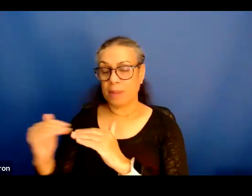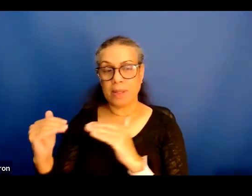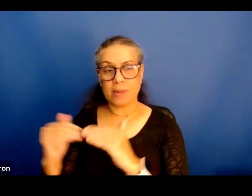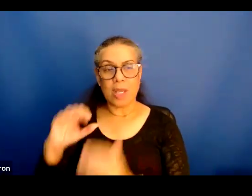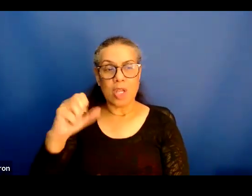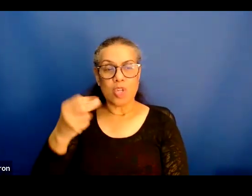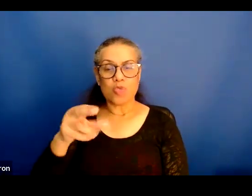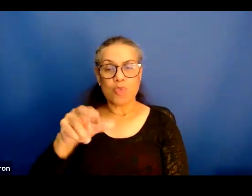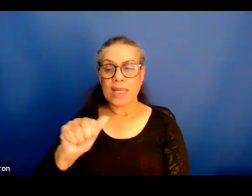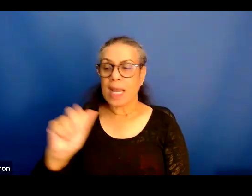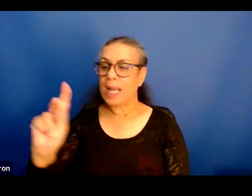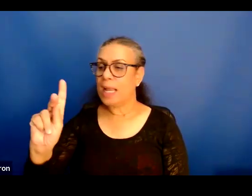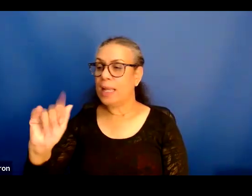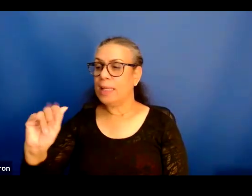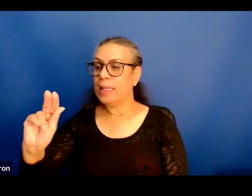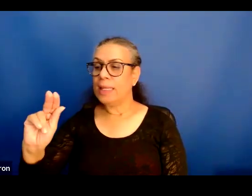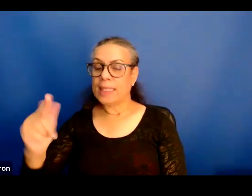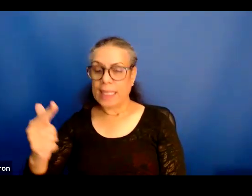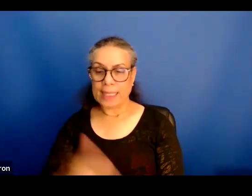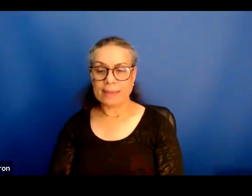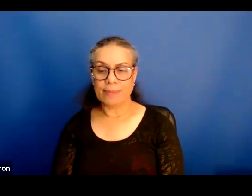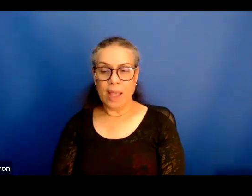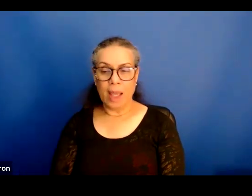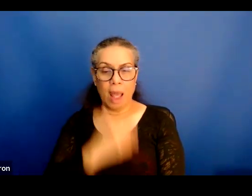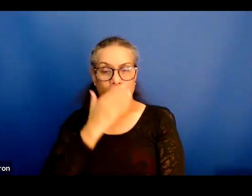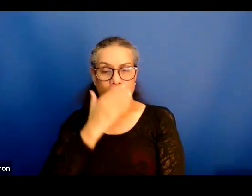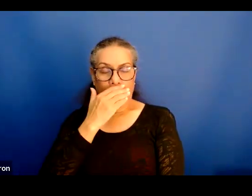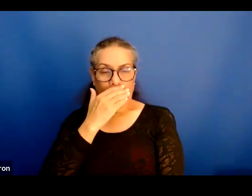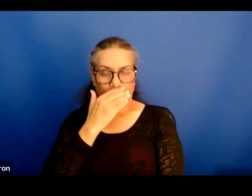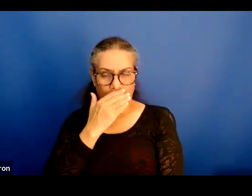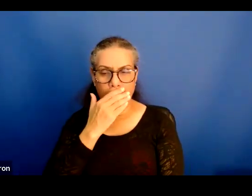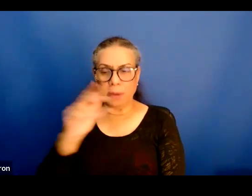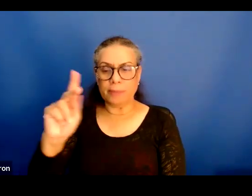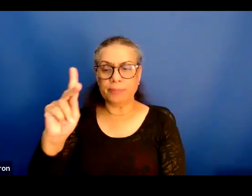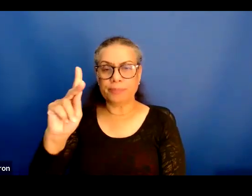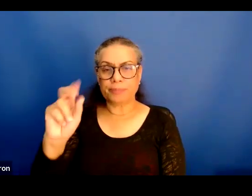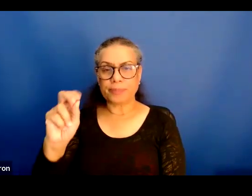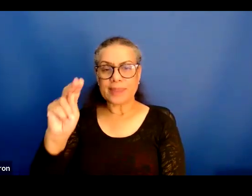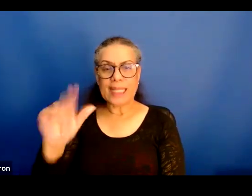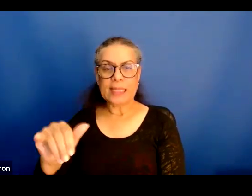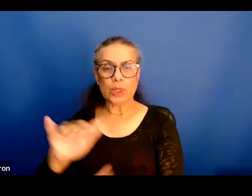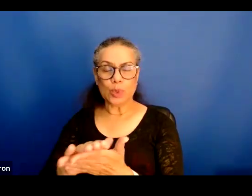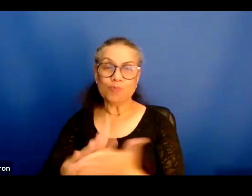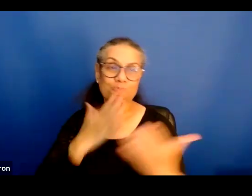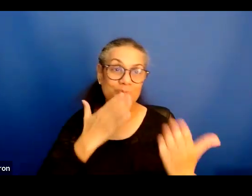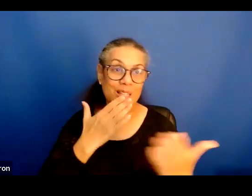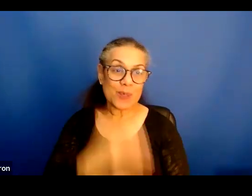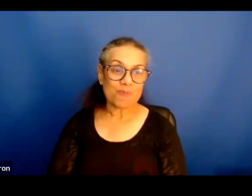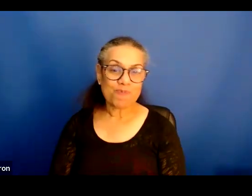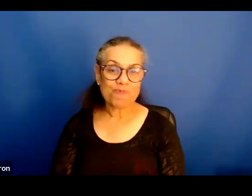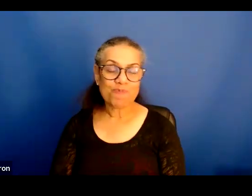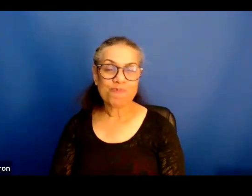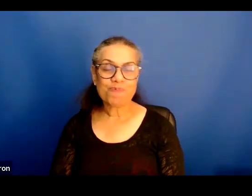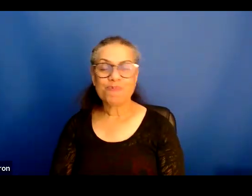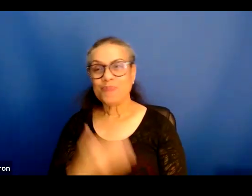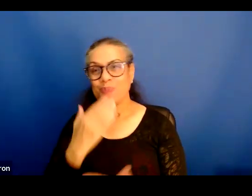Sharika King, school leader of Kenny Elementary School. Thank you. Thank you, Principal Wells. Good